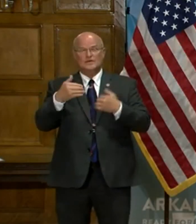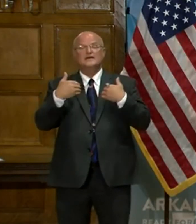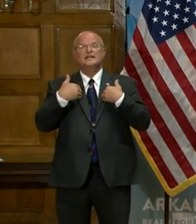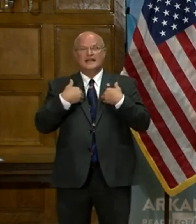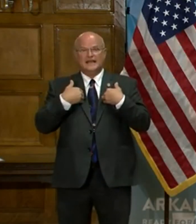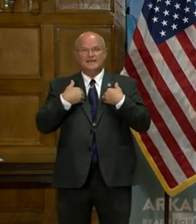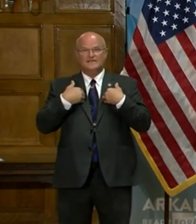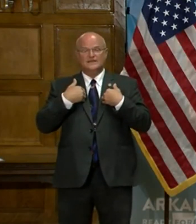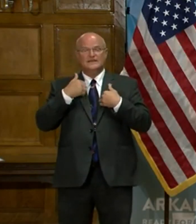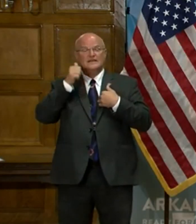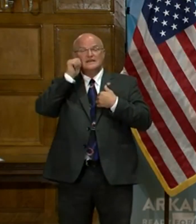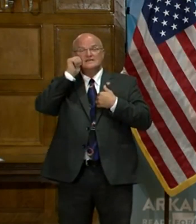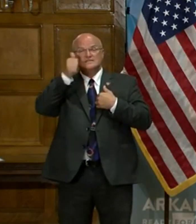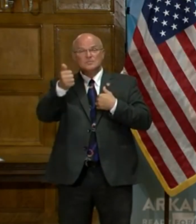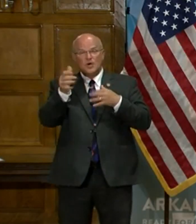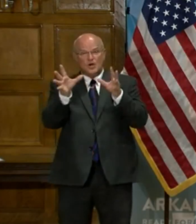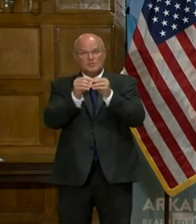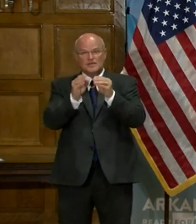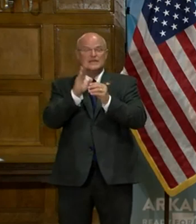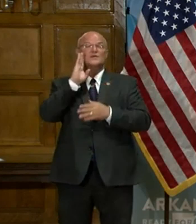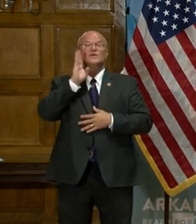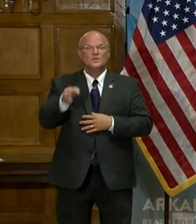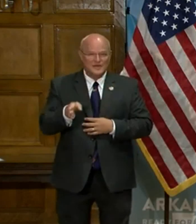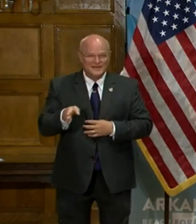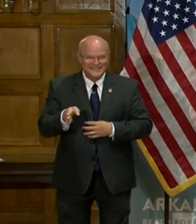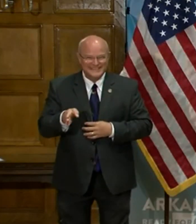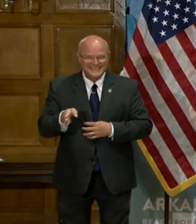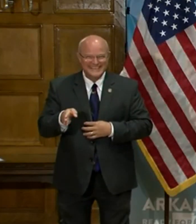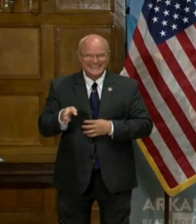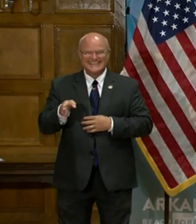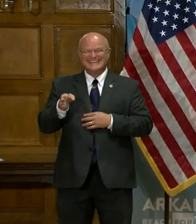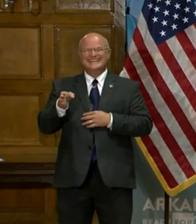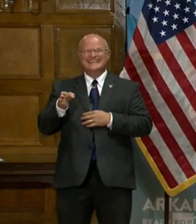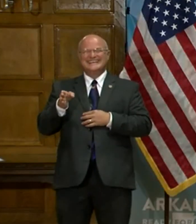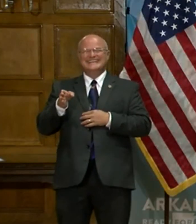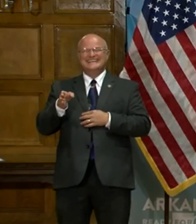have a daily update tomorrow. And